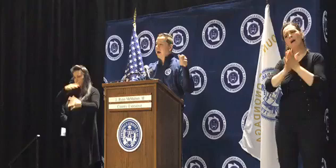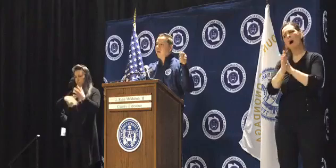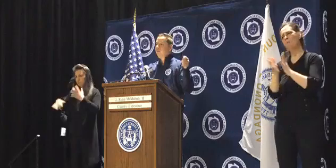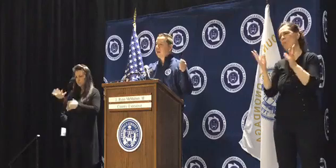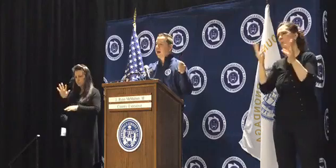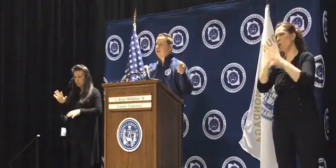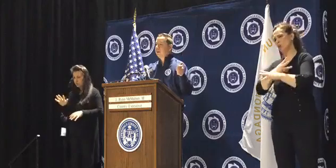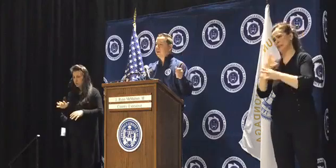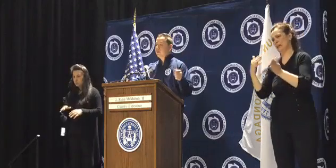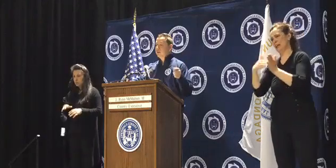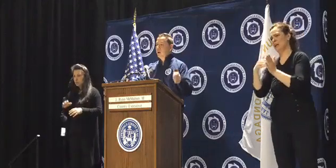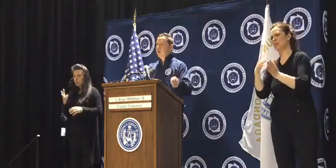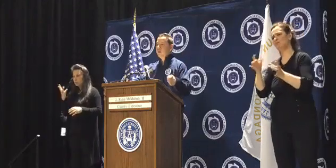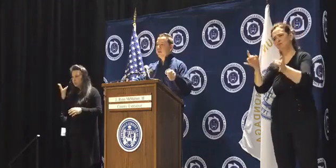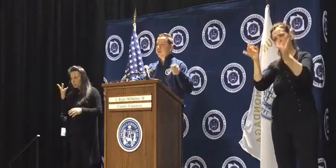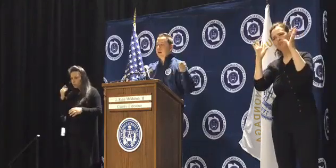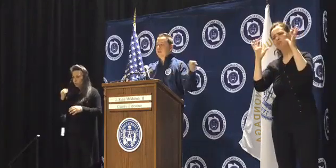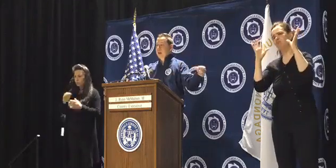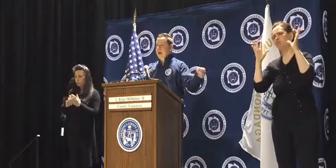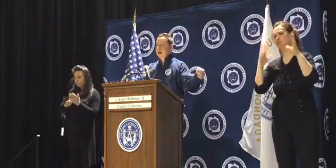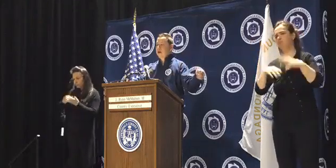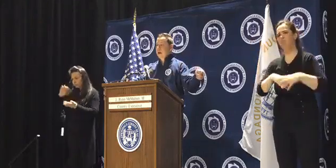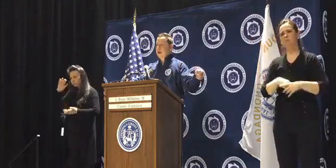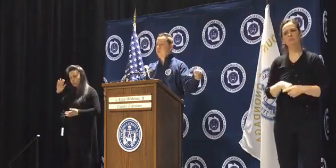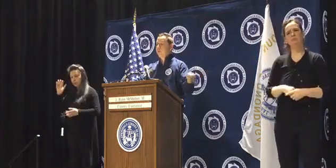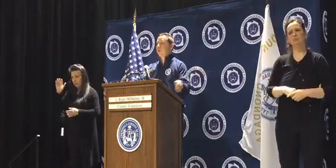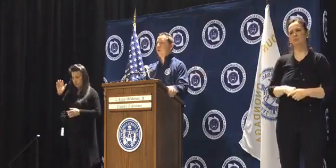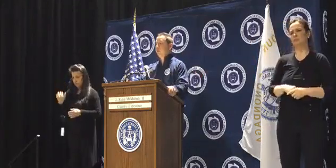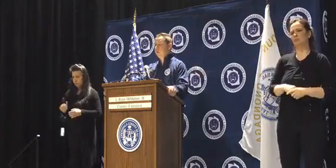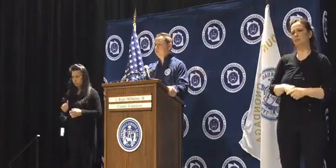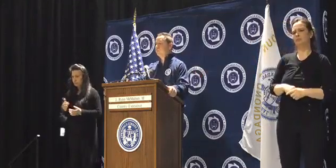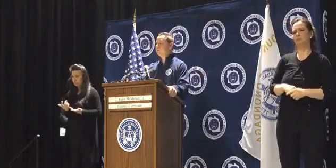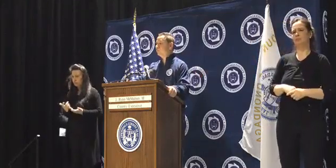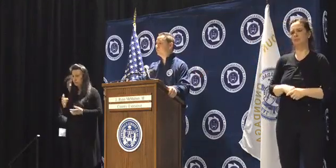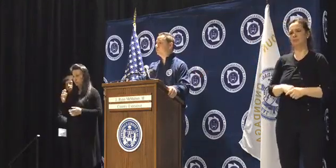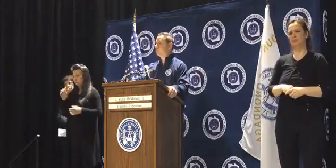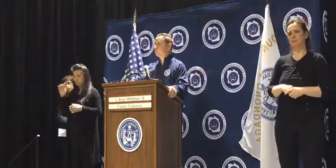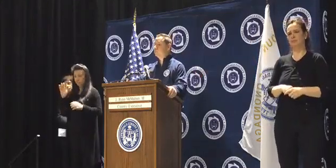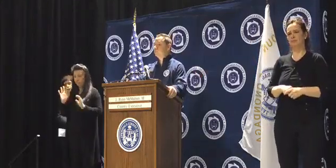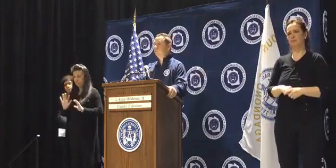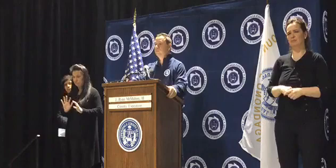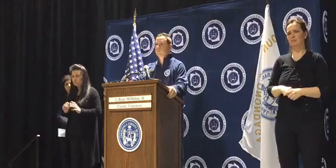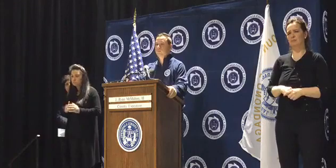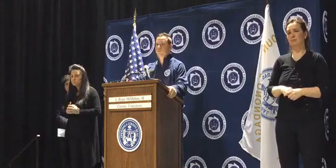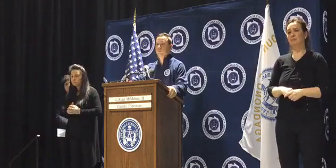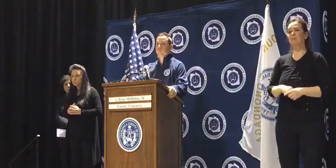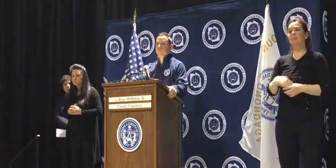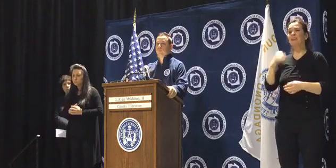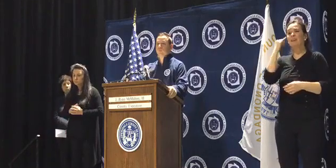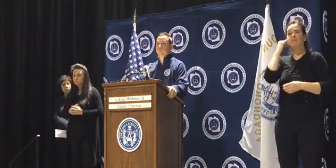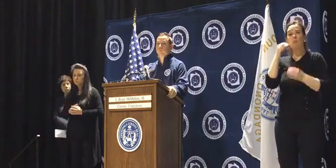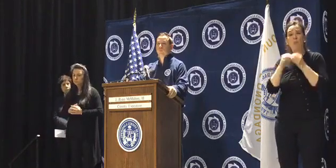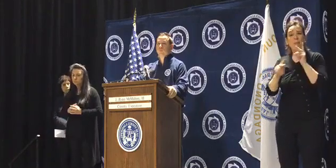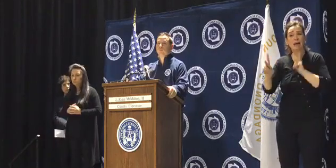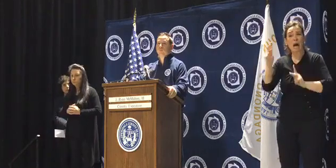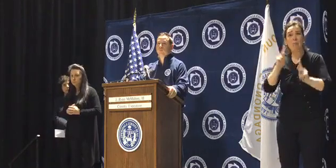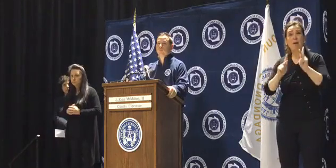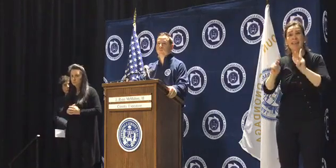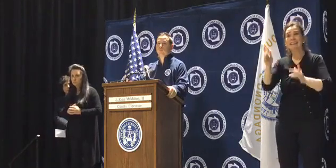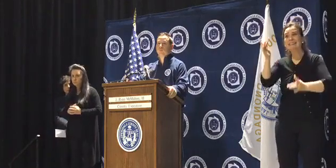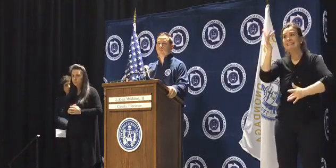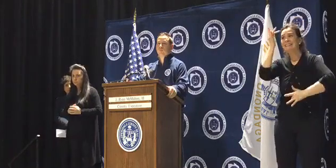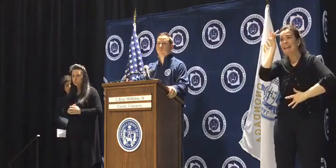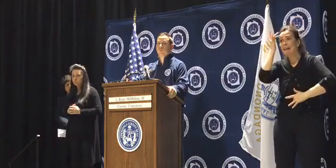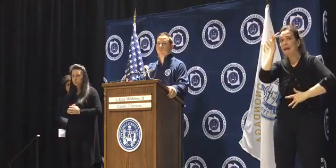back on the health side, the longer it's going to set us back on our economic recovery. Ryan, can you assure the public that you and your office will